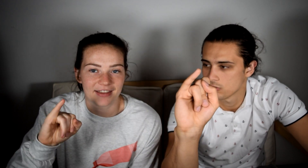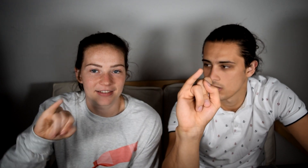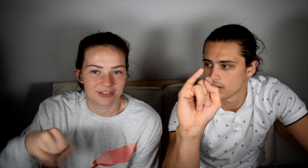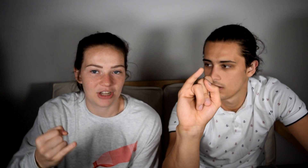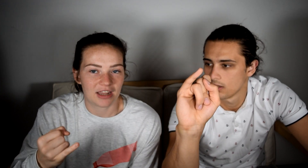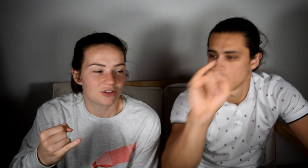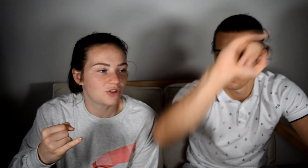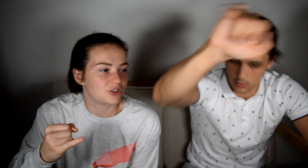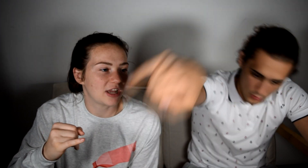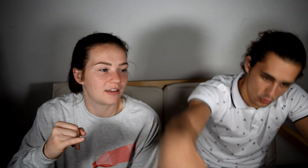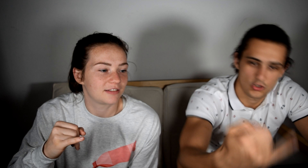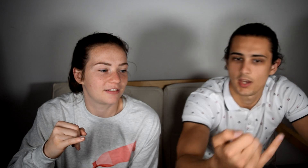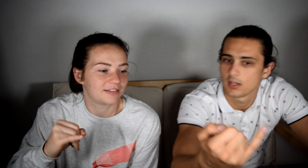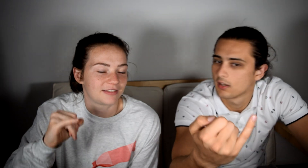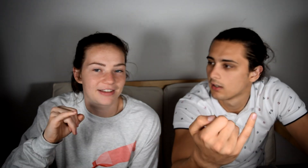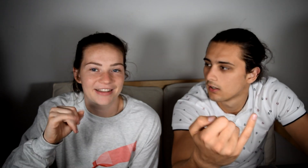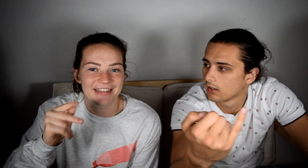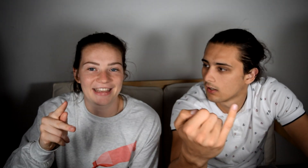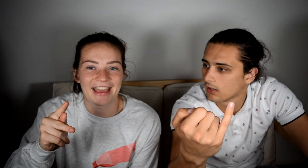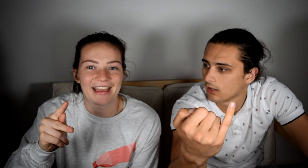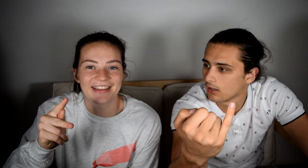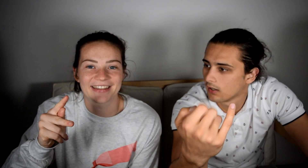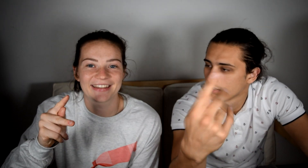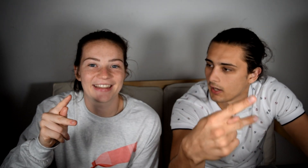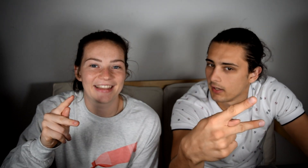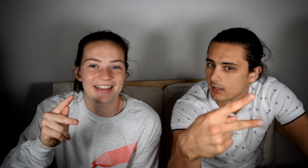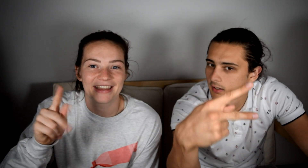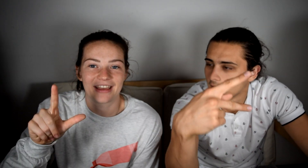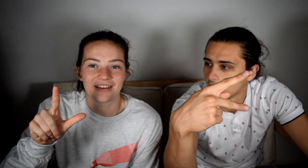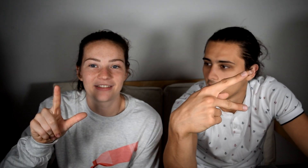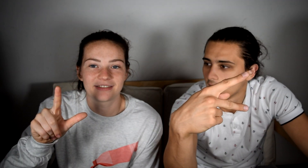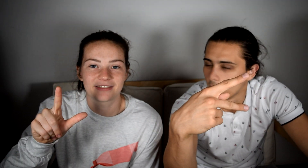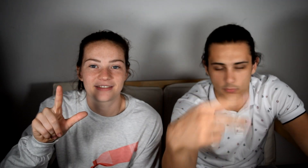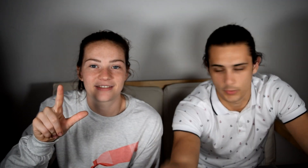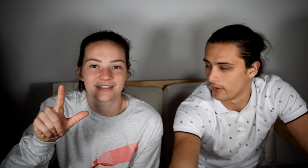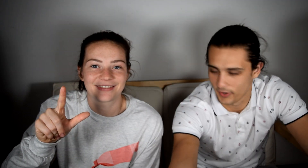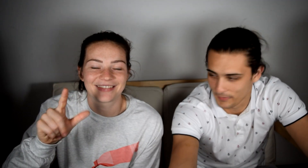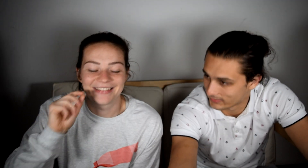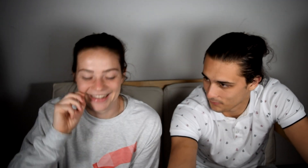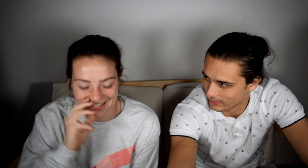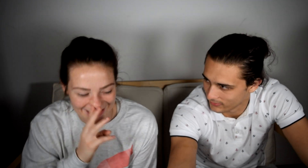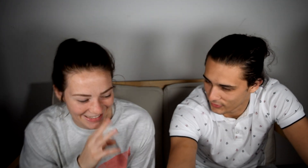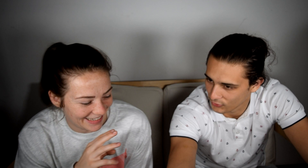J? J. Just draw J. J. K. K. L. Wait. Let me take me easy. Okay, so